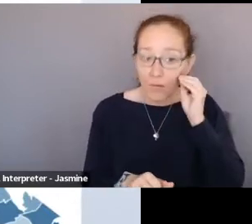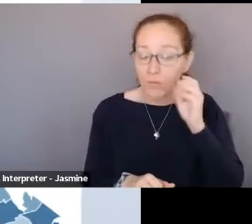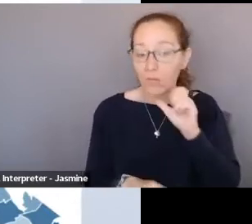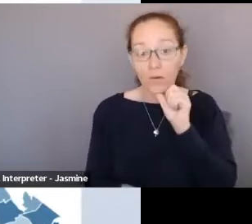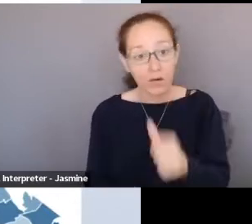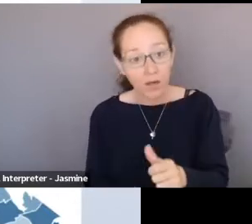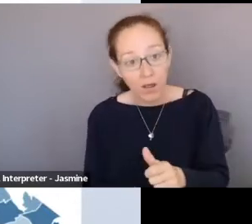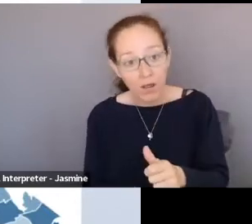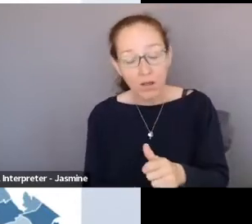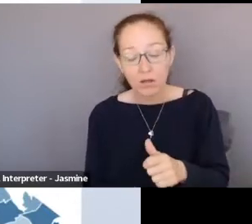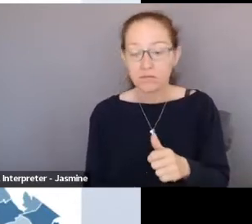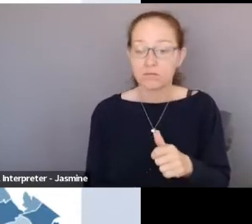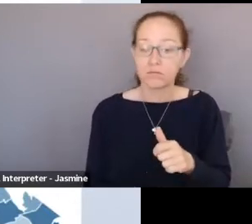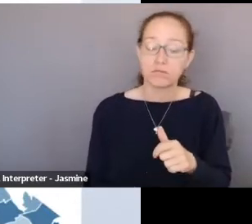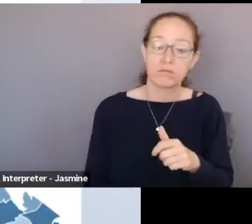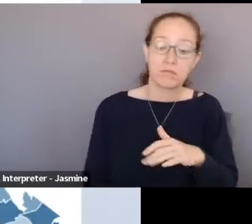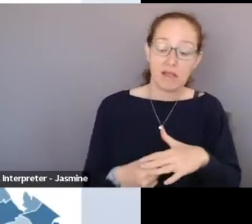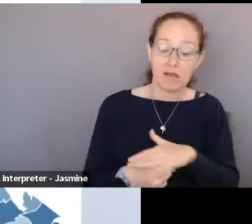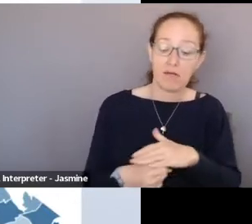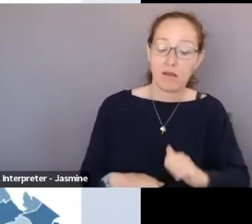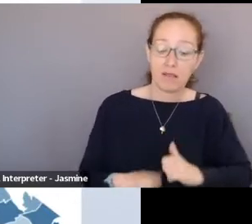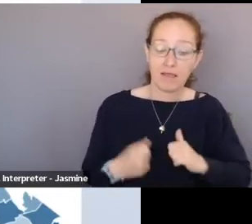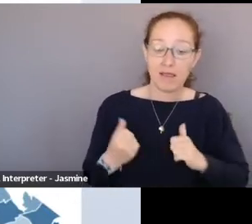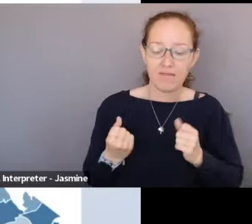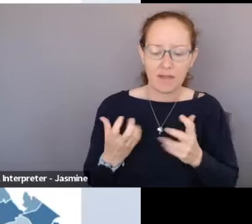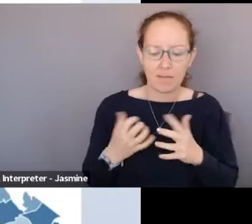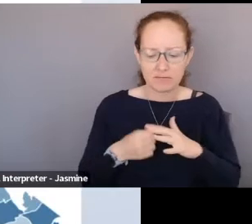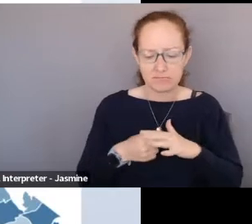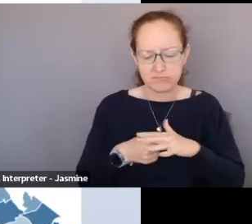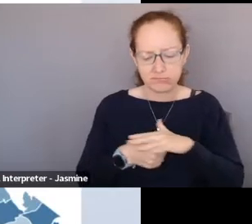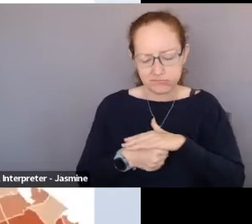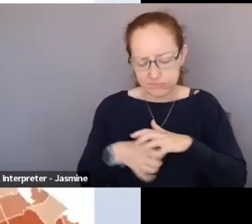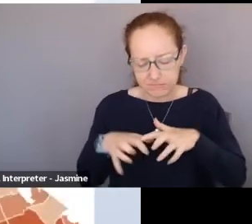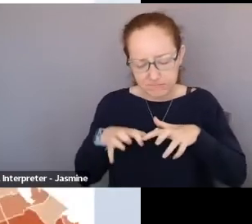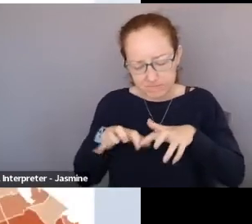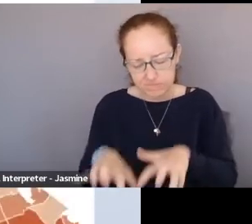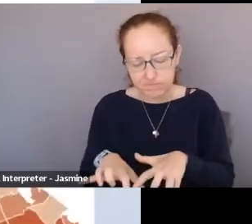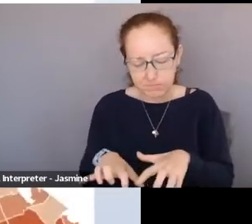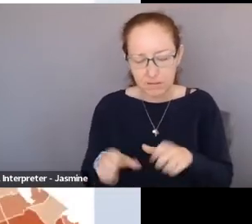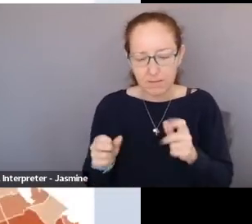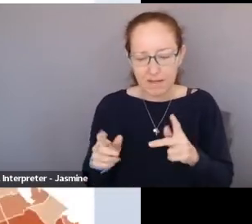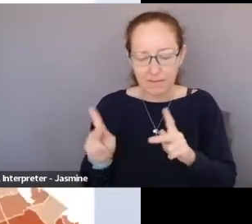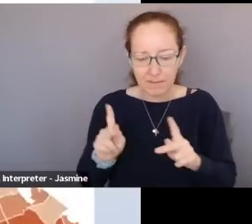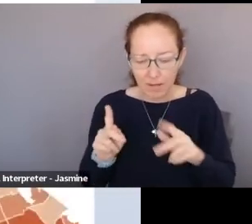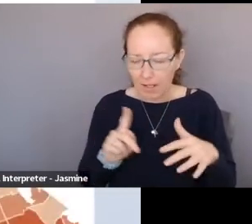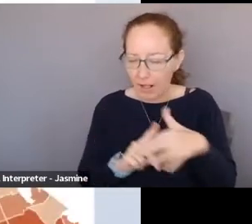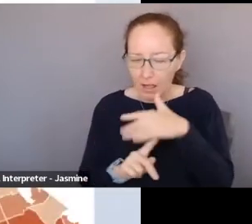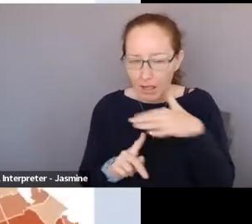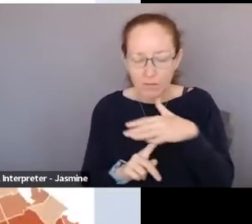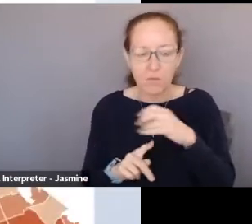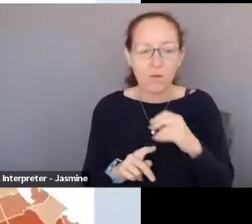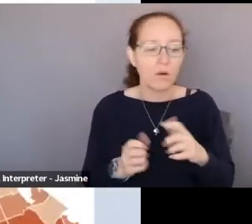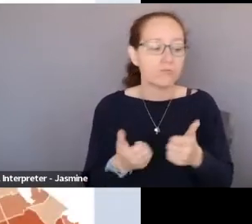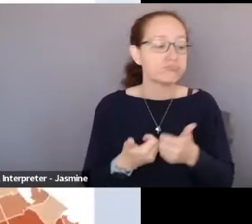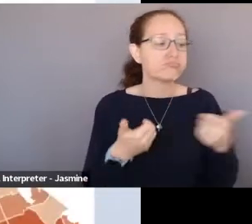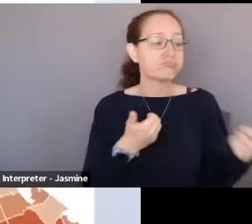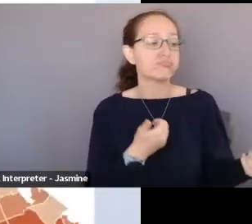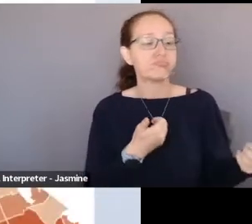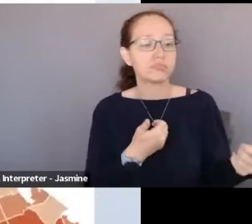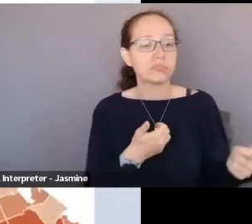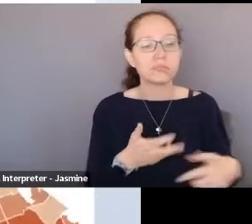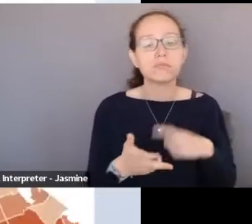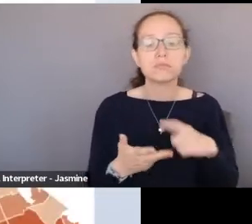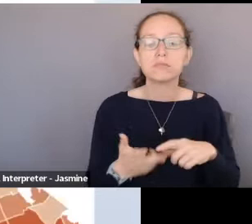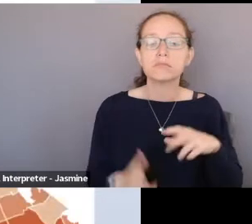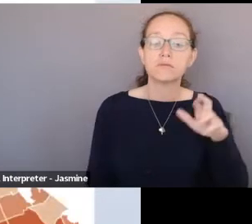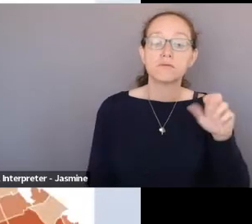of neighborhood and within a single dwelling unit. Next slide. For race, the darker areas of the